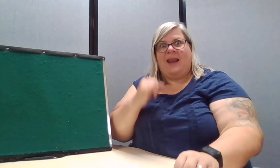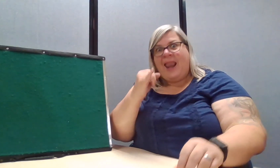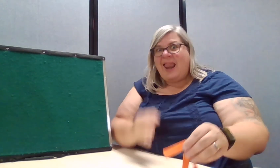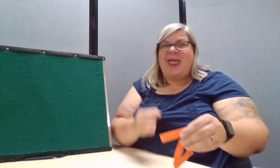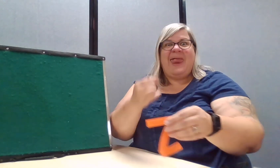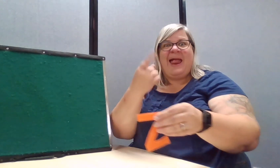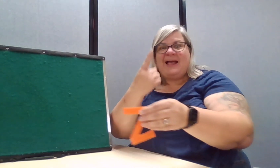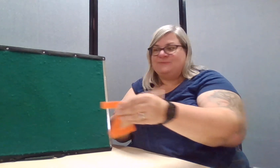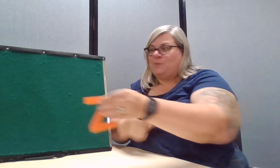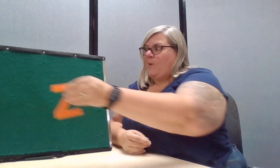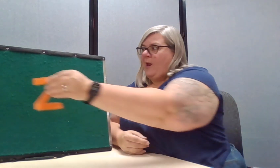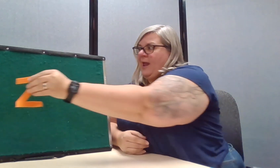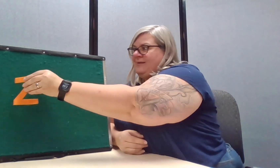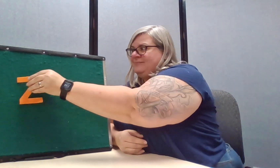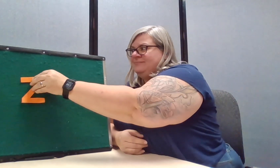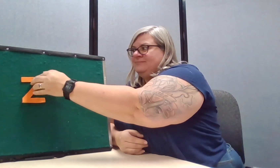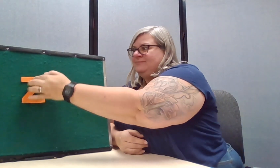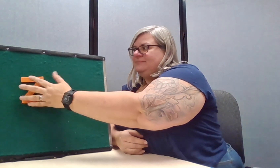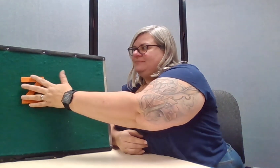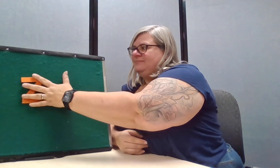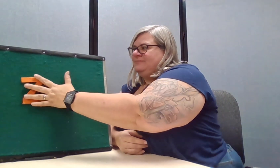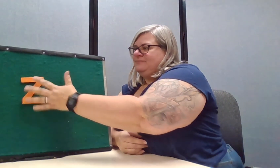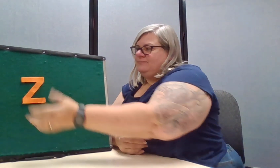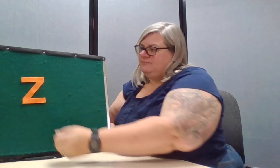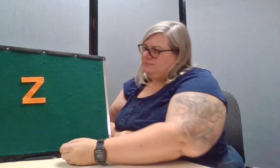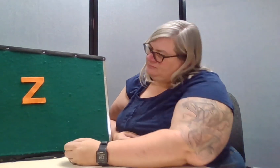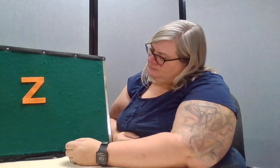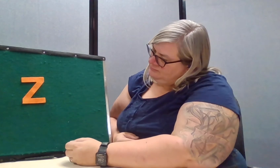And our last one is the letter Z.